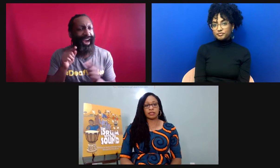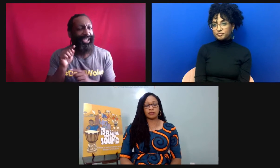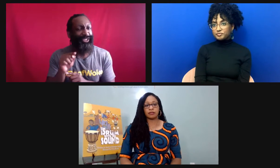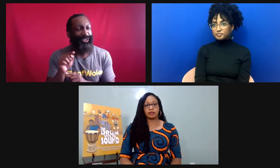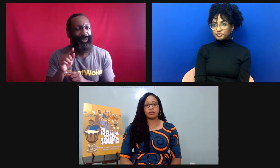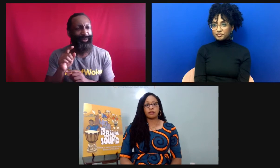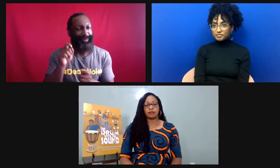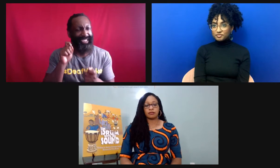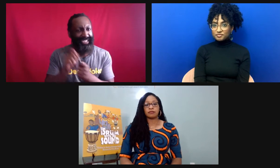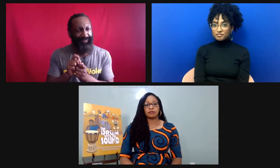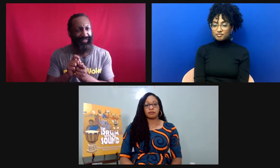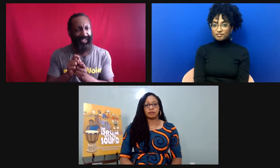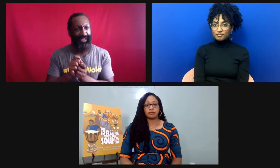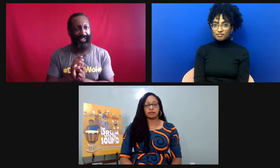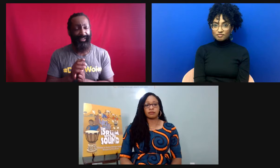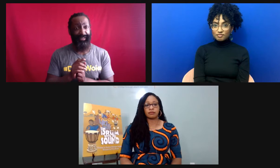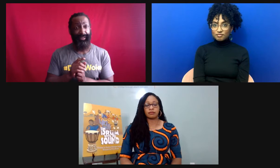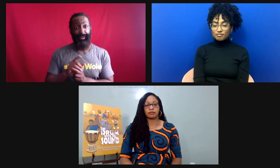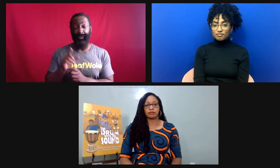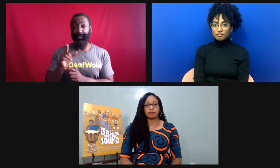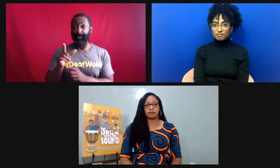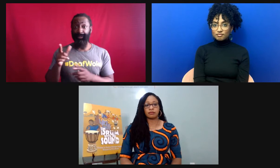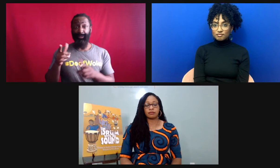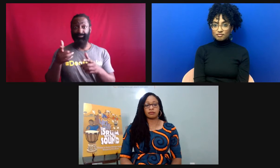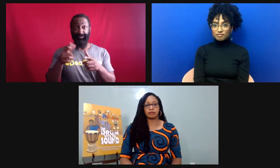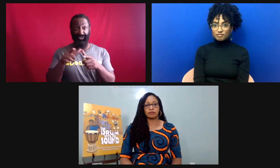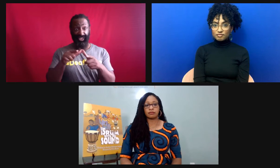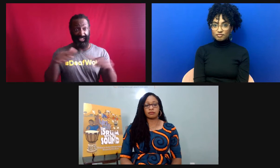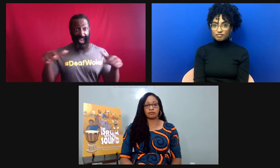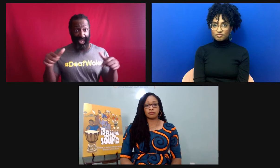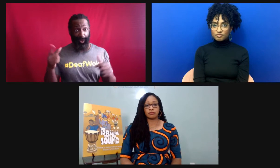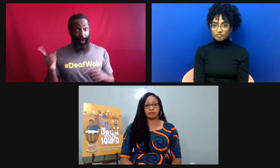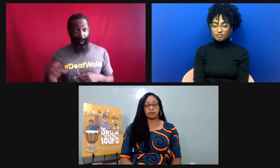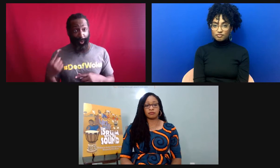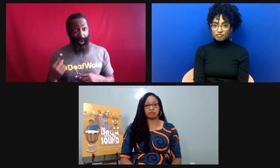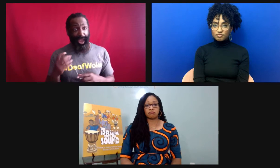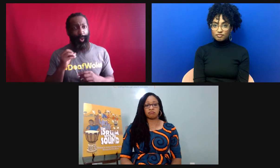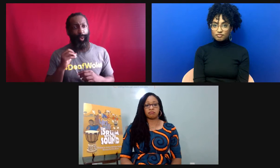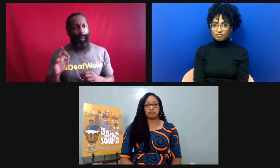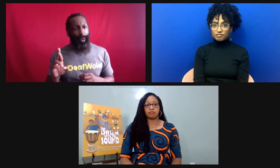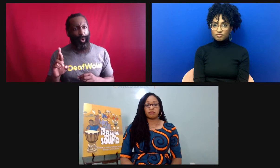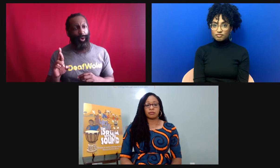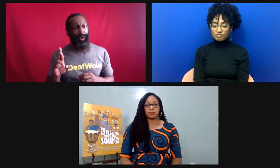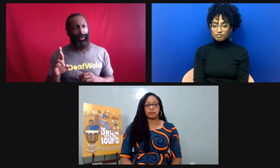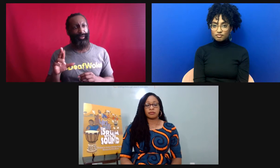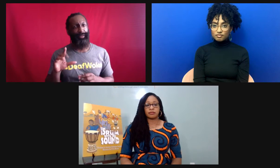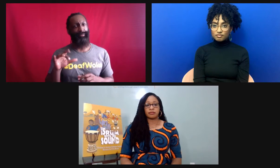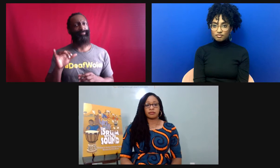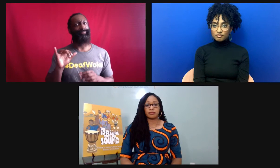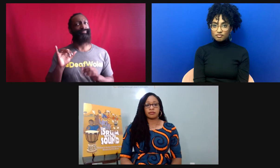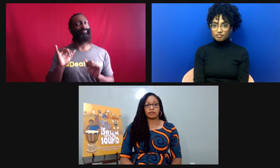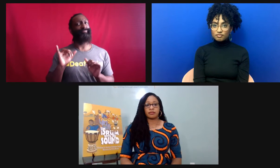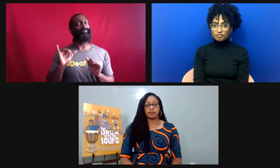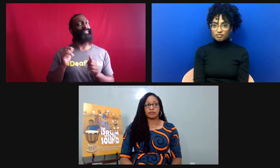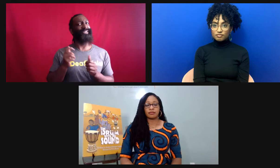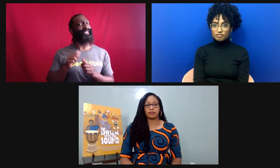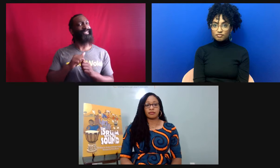you learned. What was something that surprised you? Do you have something specific? Is it the language